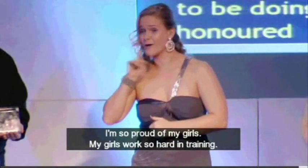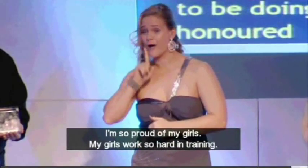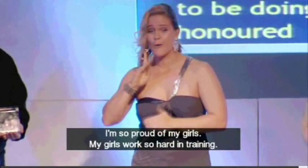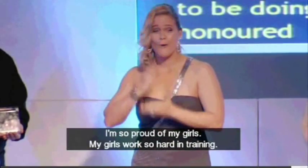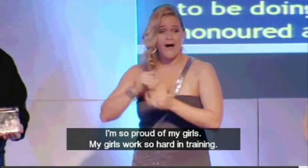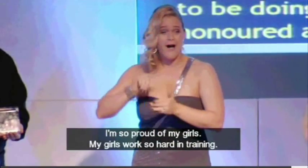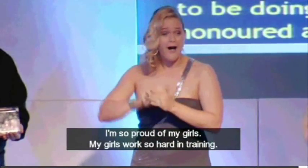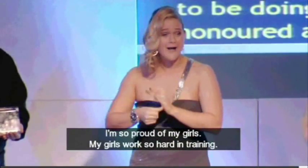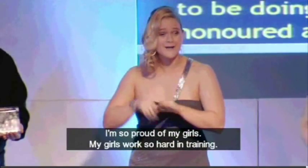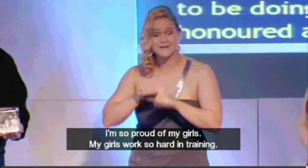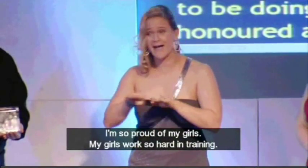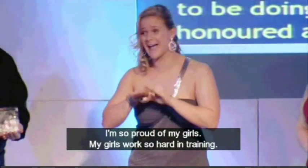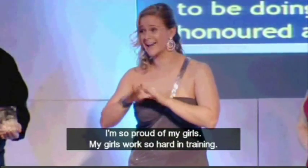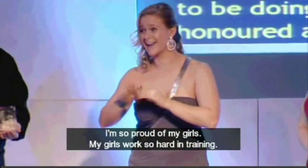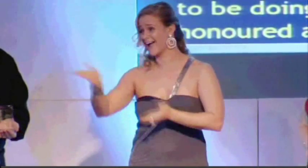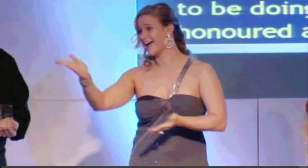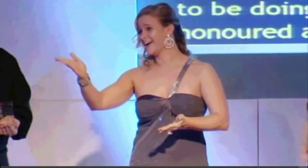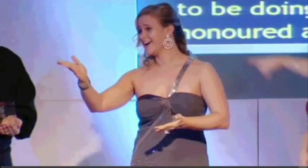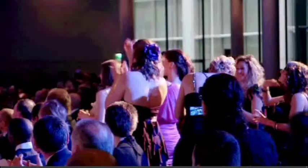My girls work so hard in training.